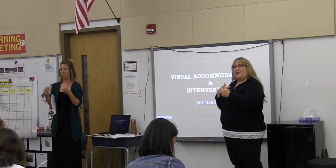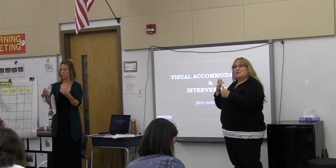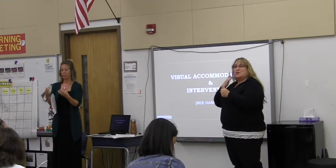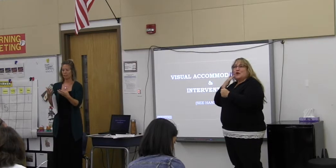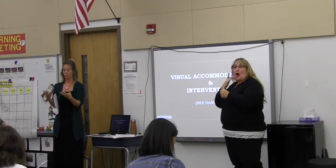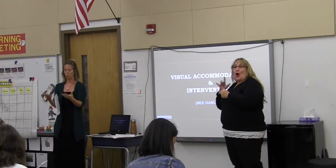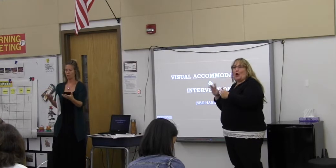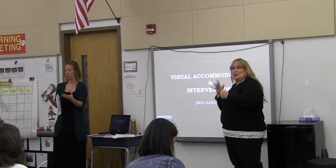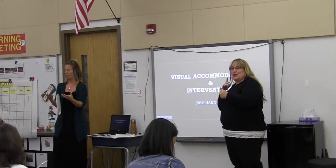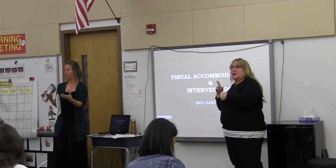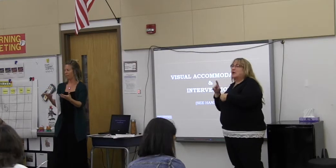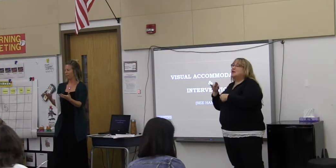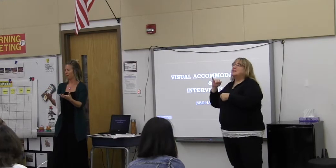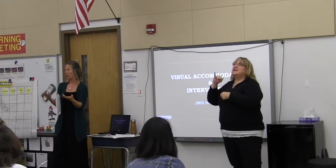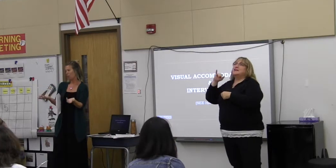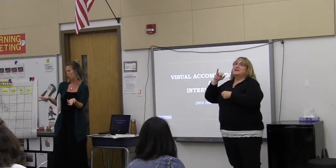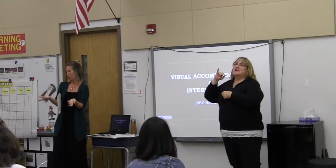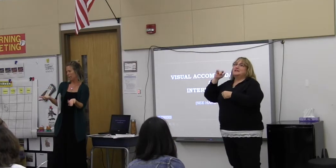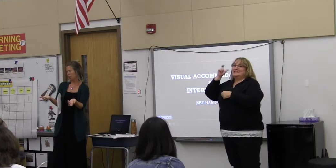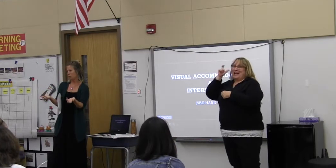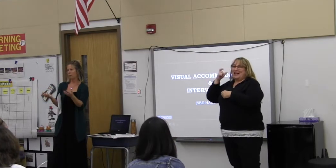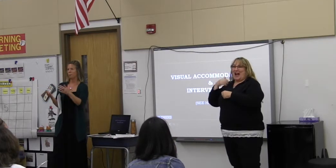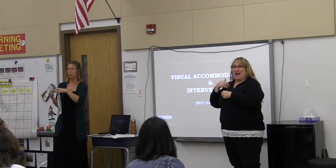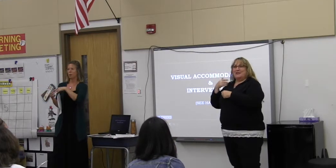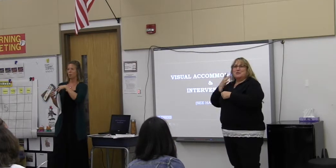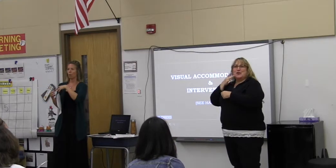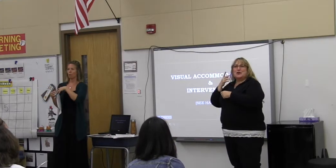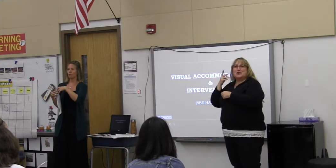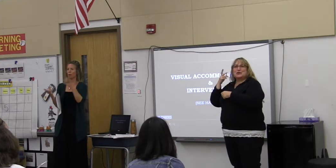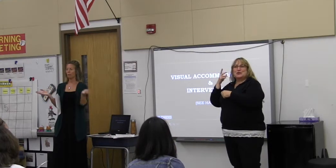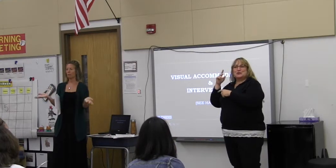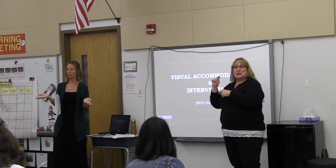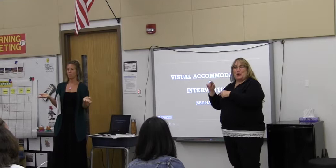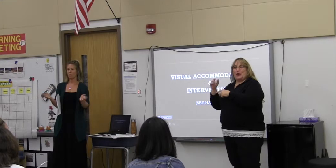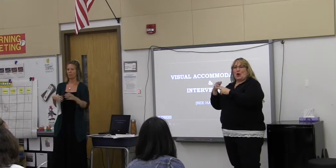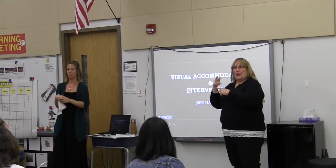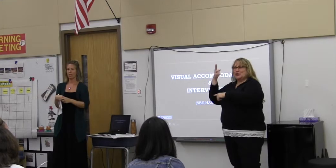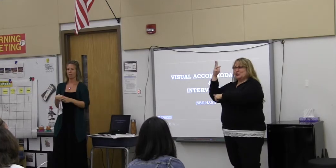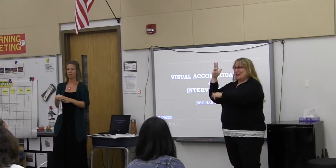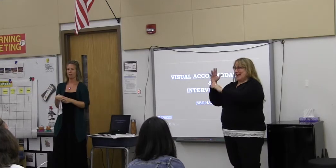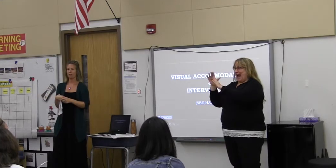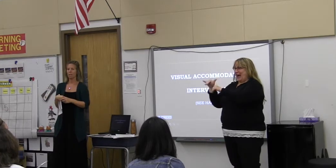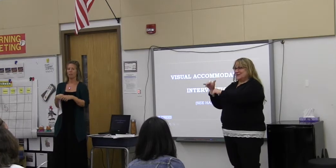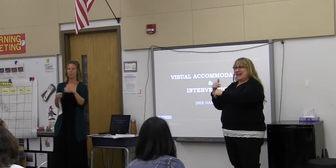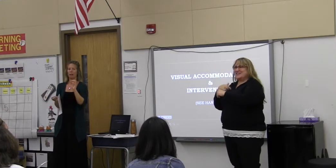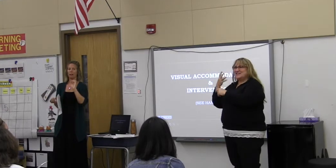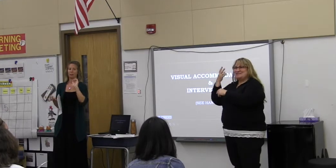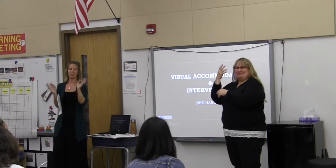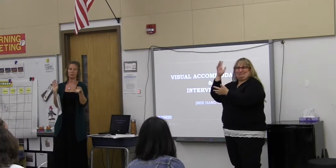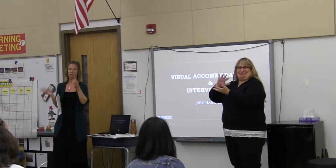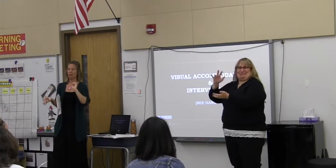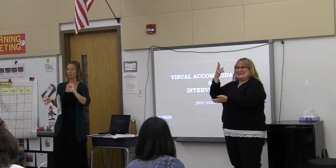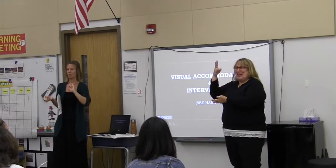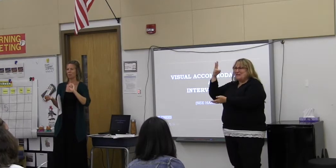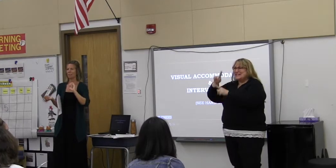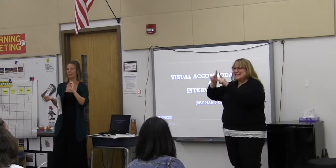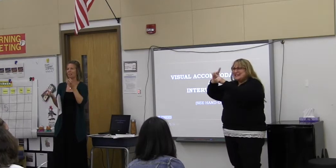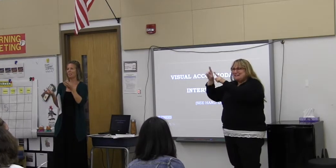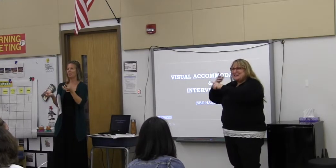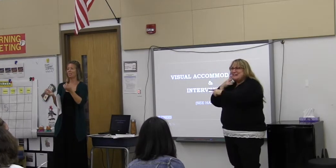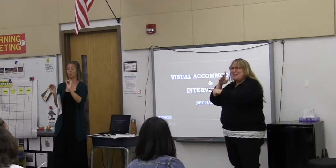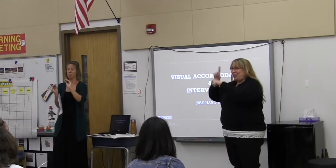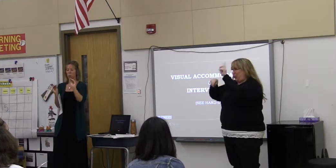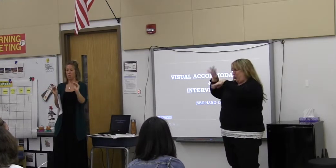toys, like Jaden has a toy that he plays with, we call it the treehouse toy, where it's probably 17 different colors, there's different patterns on